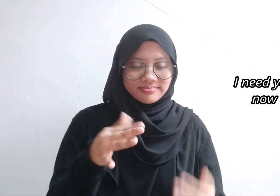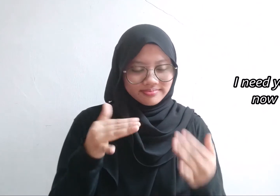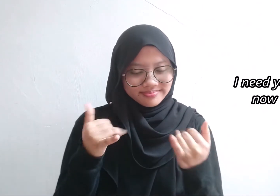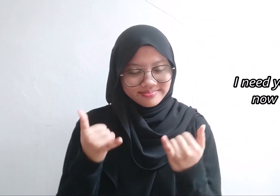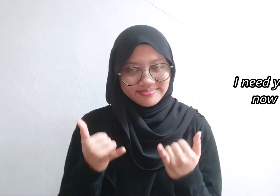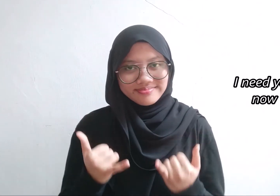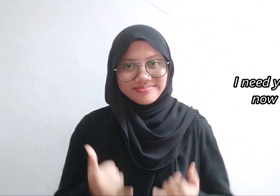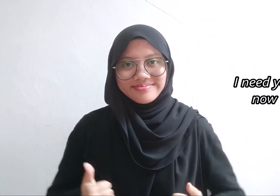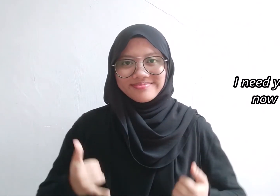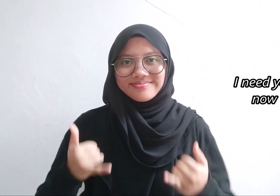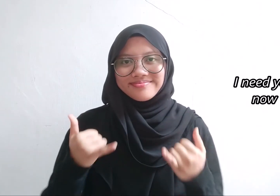now